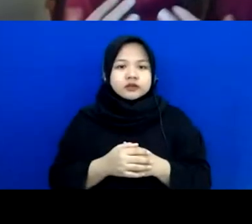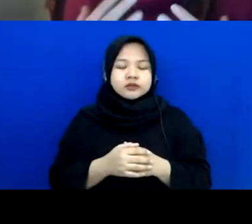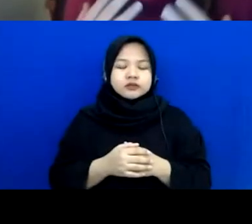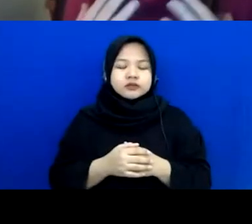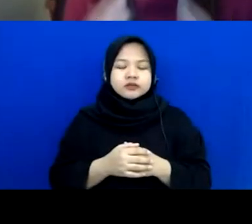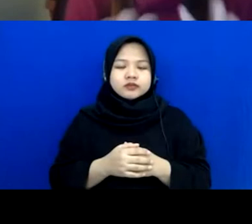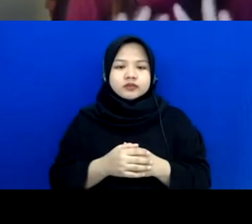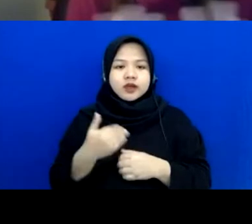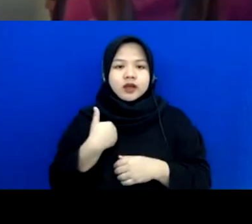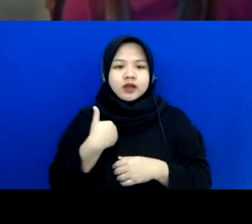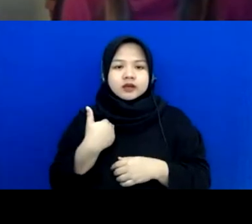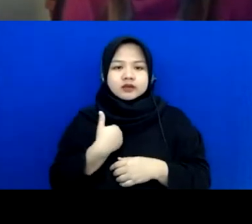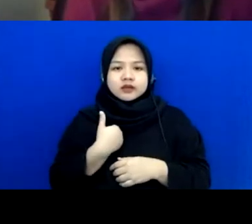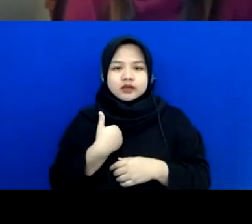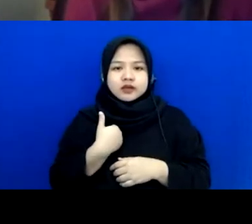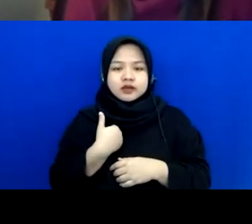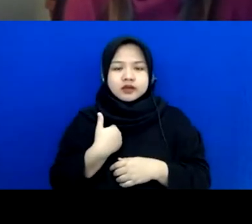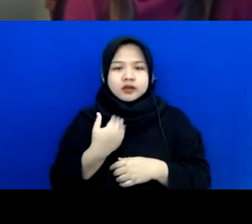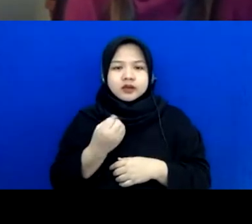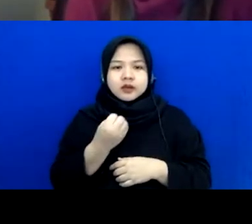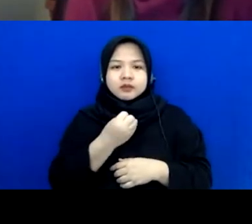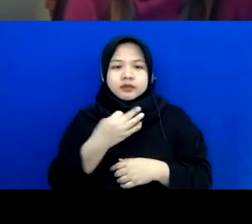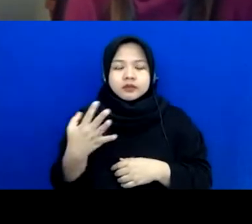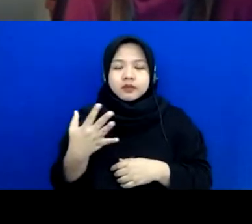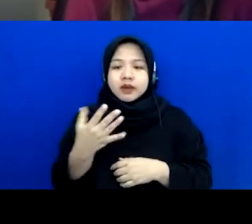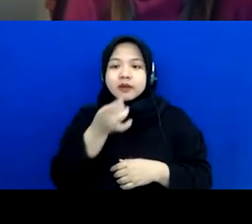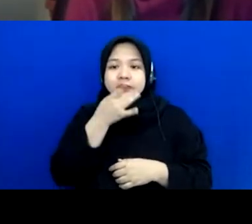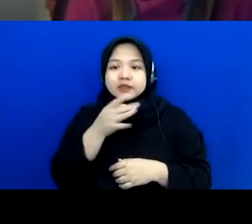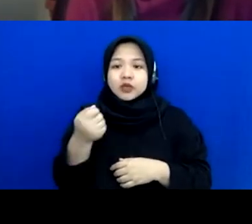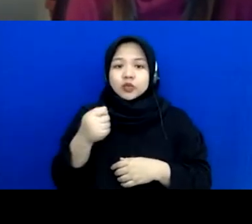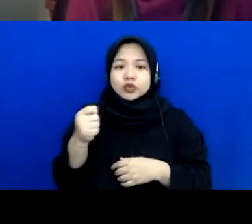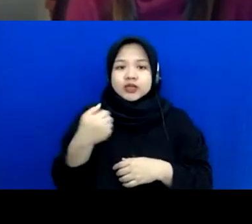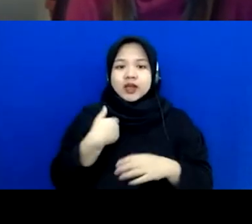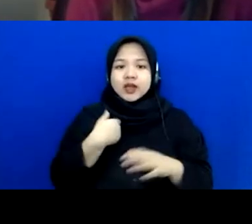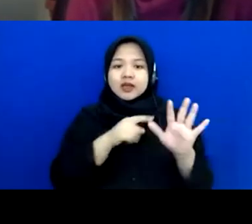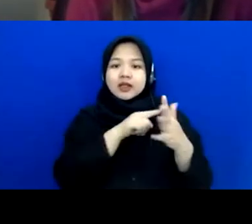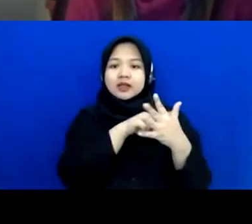five very topmost key messages that we're